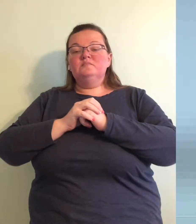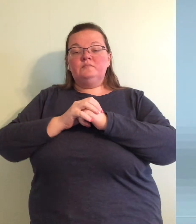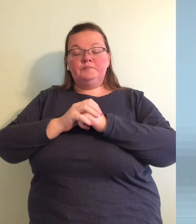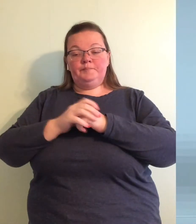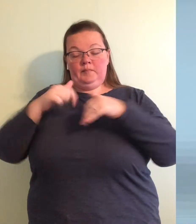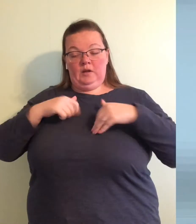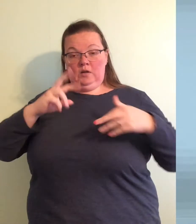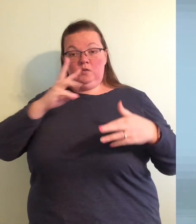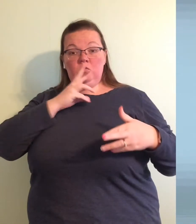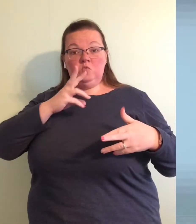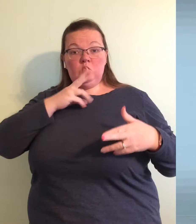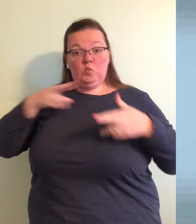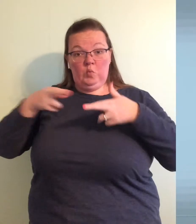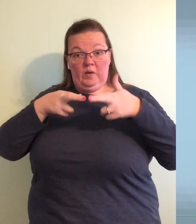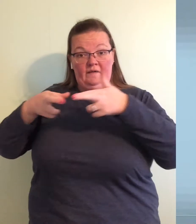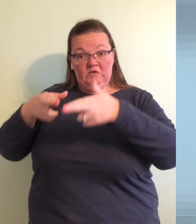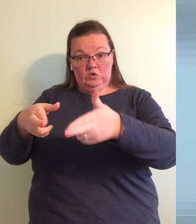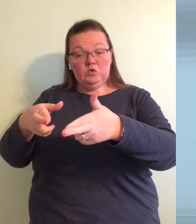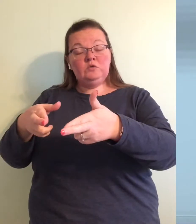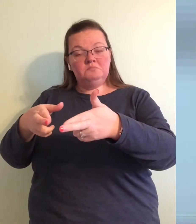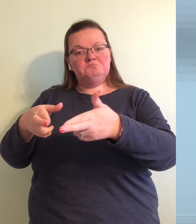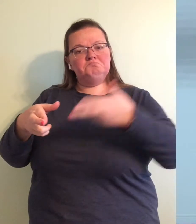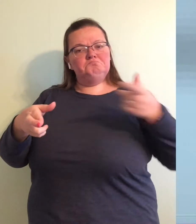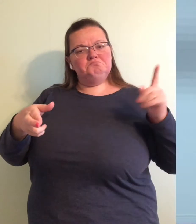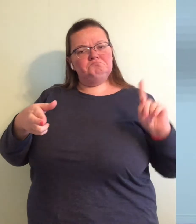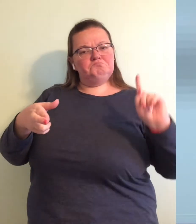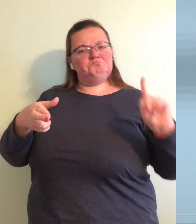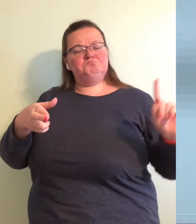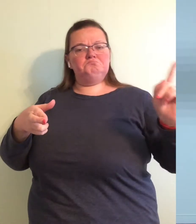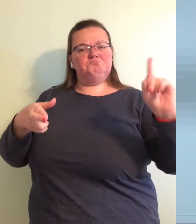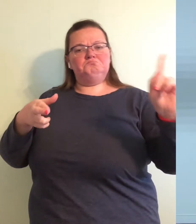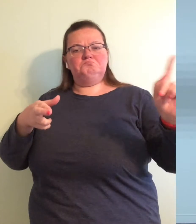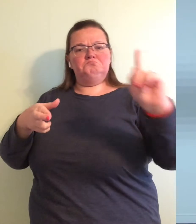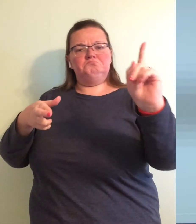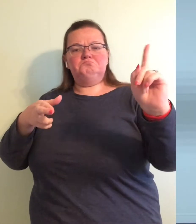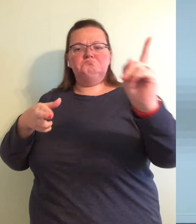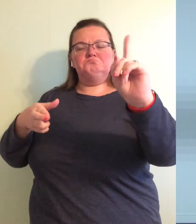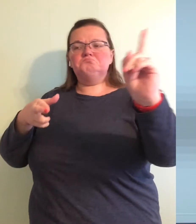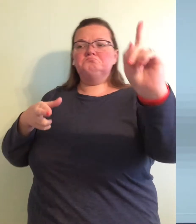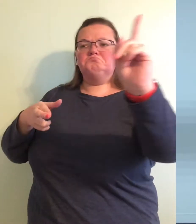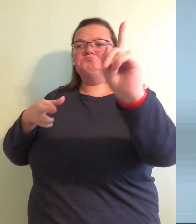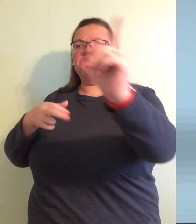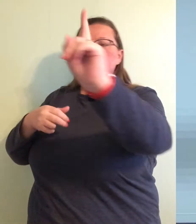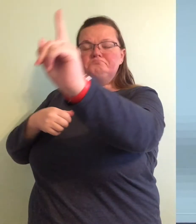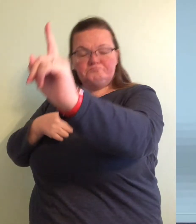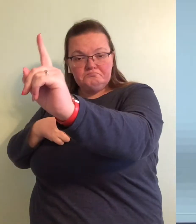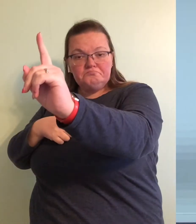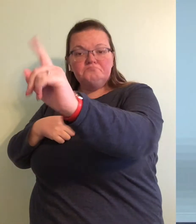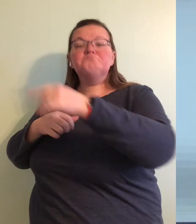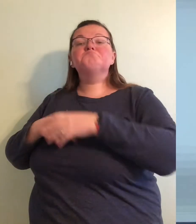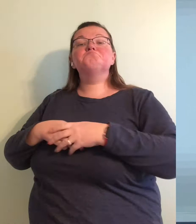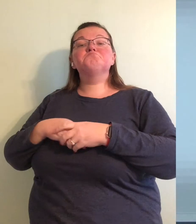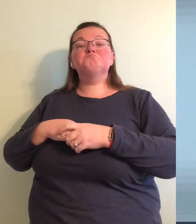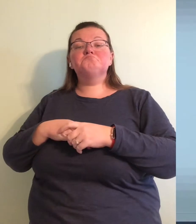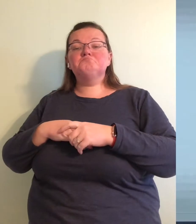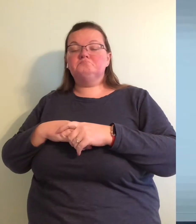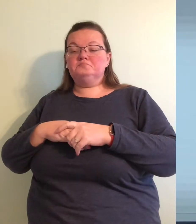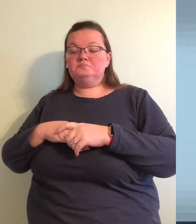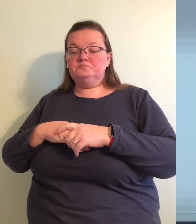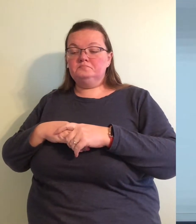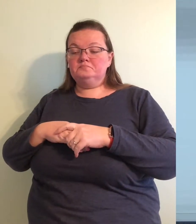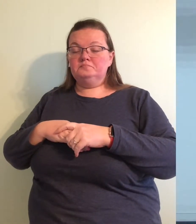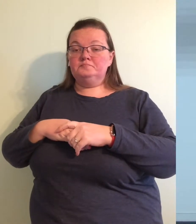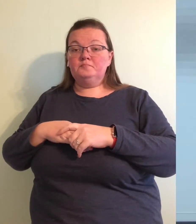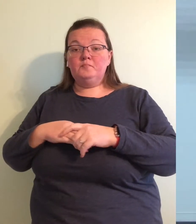first arriving at the beavers, a smaller river flowing into the great one lower down. He now reached this and turned to follow